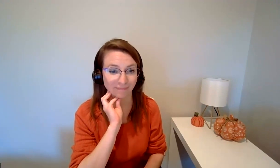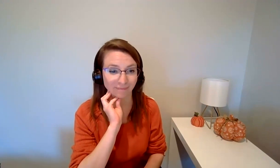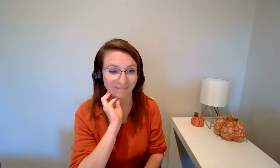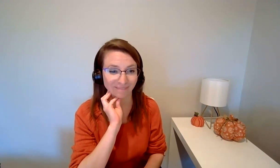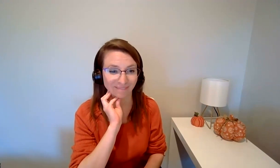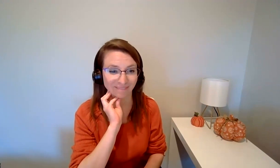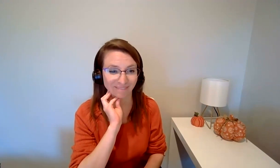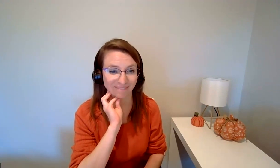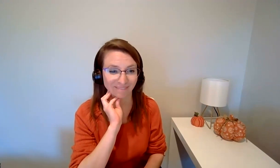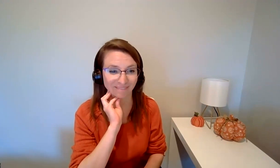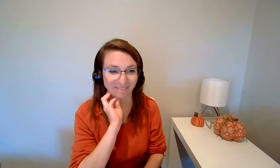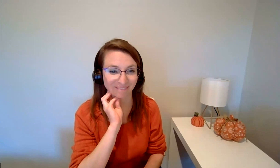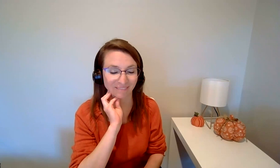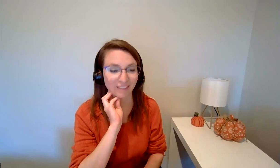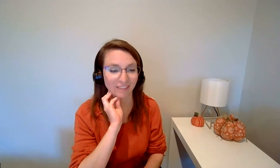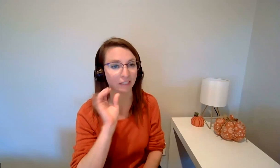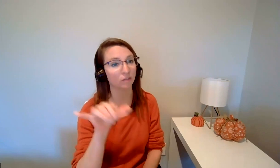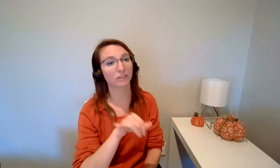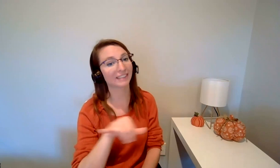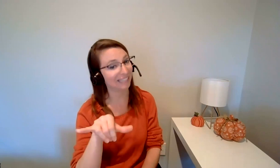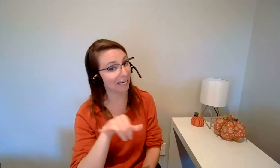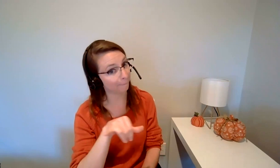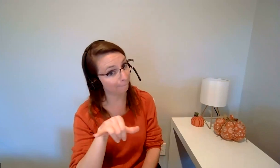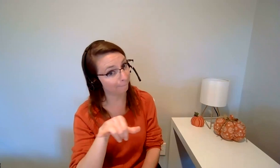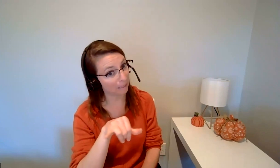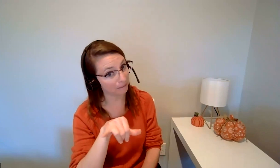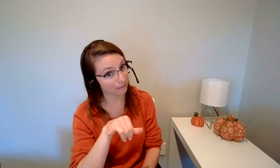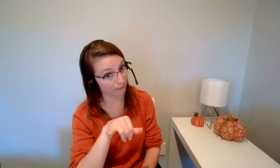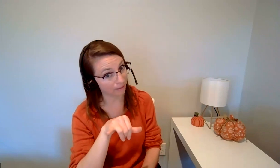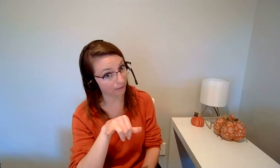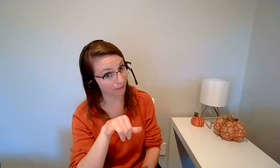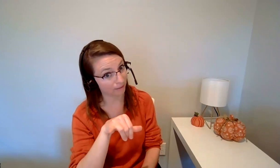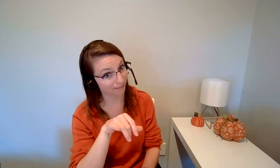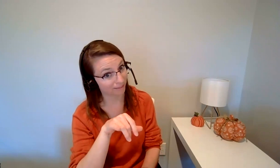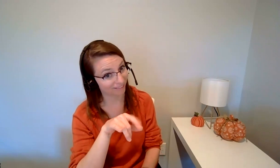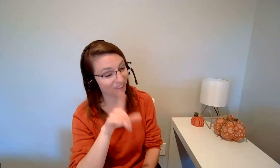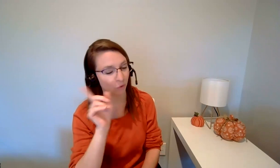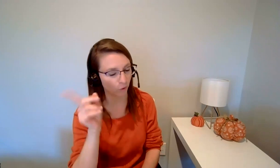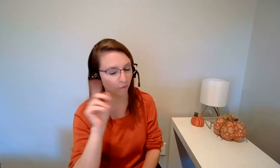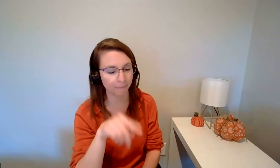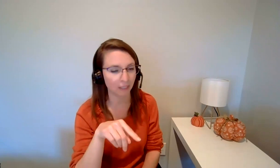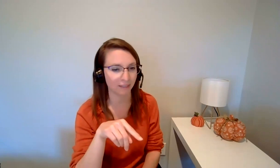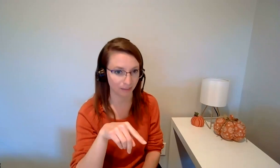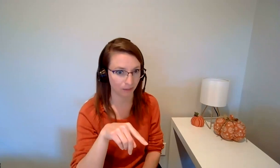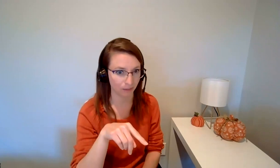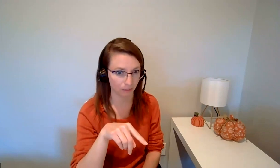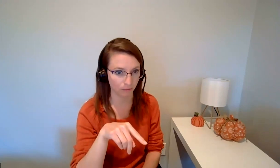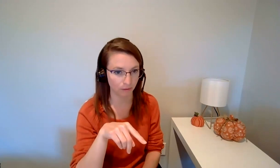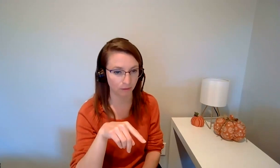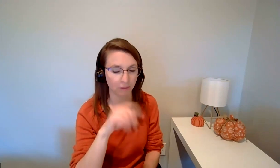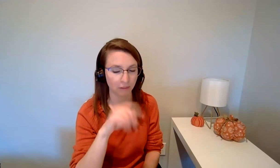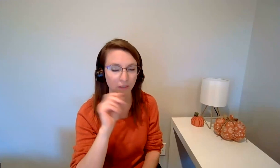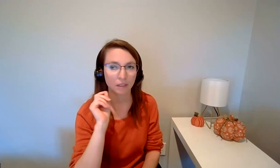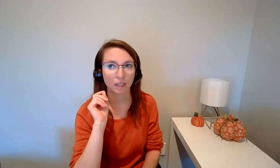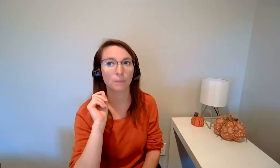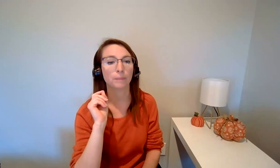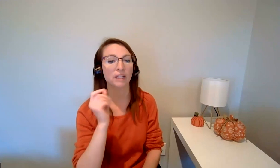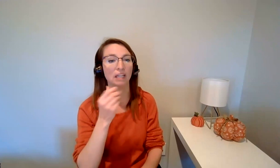what's thank you? Okay, so they're the same, basically. Okay. You'll know from context clues. Okay. But